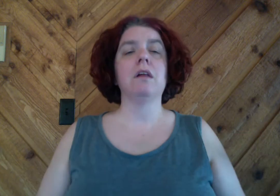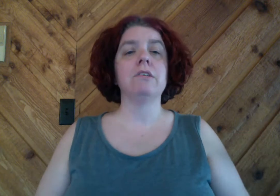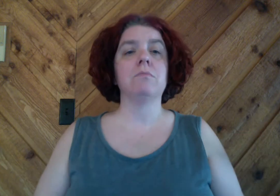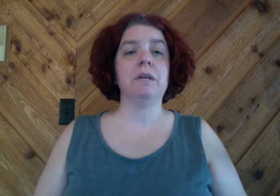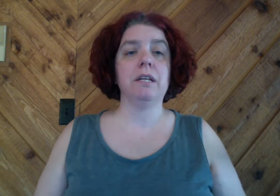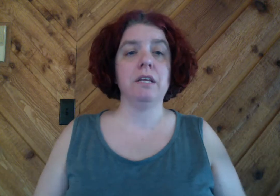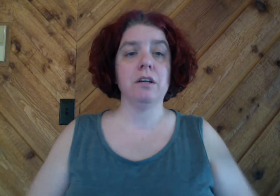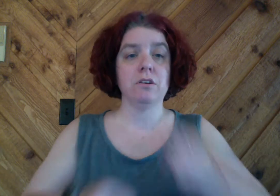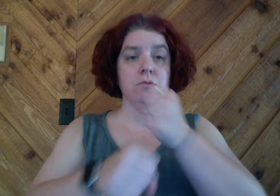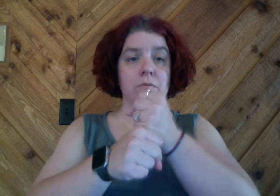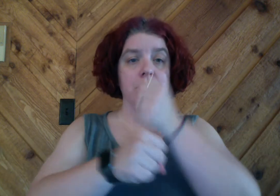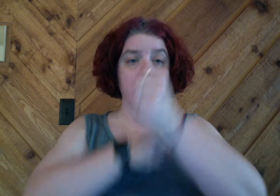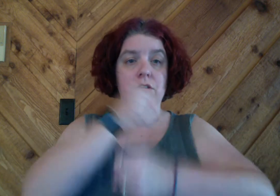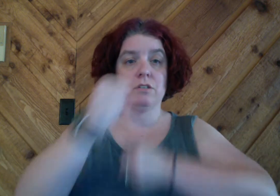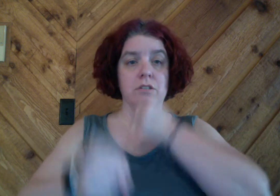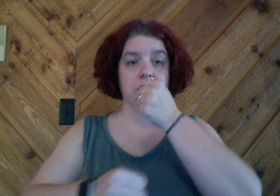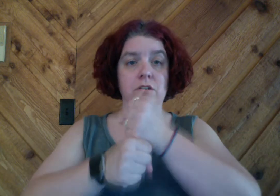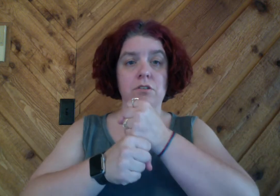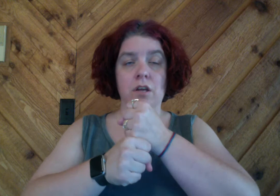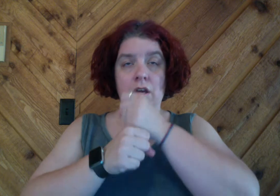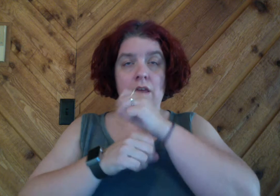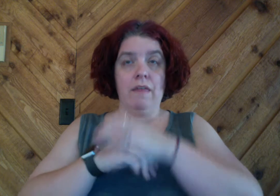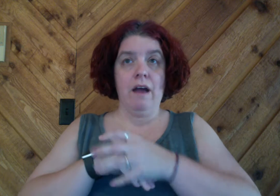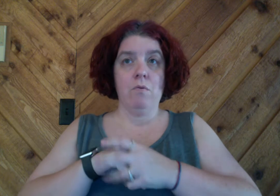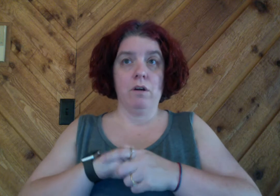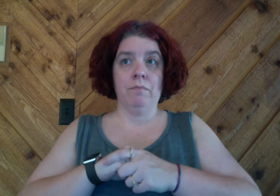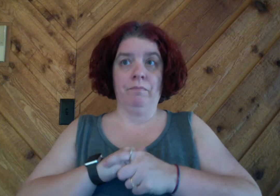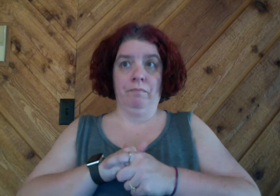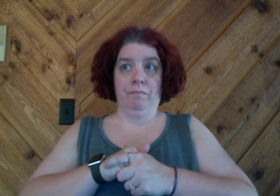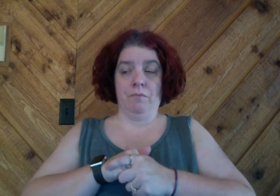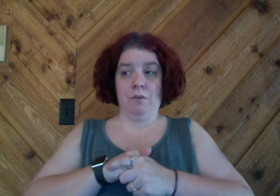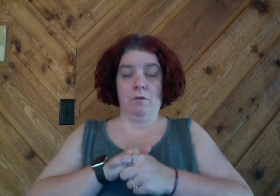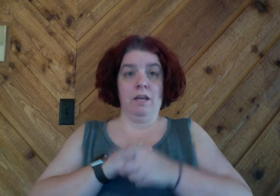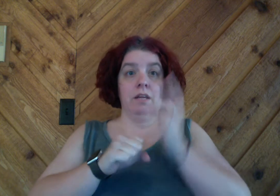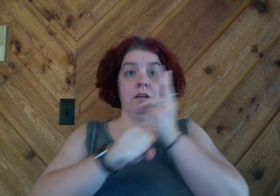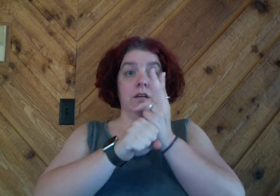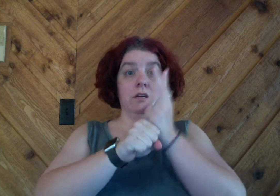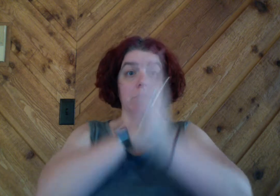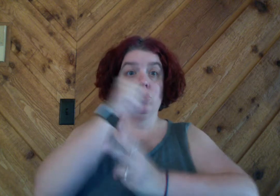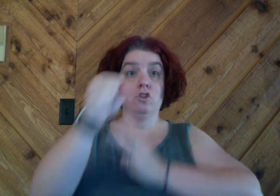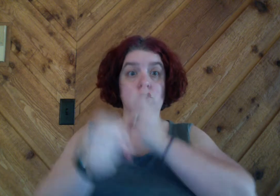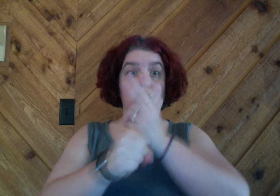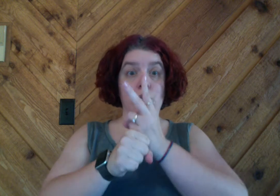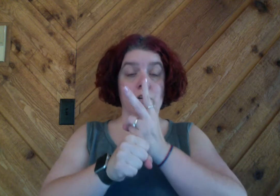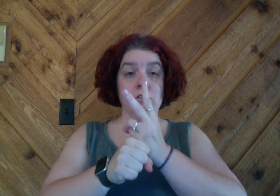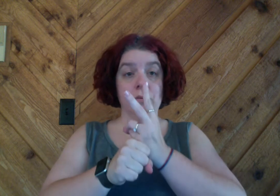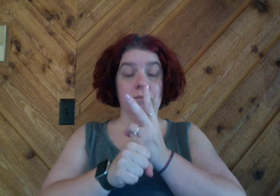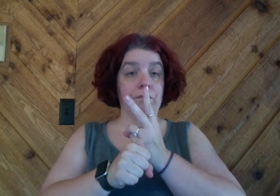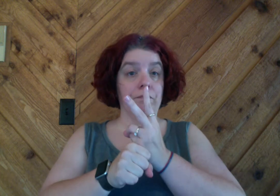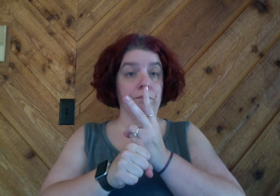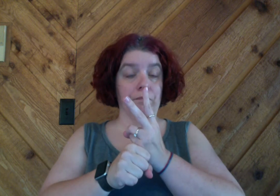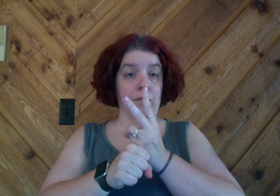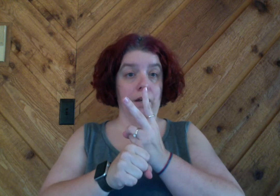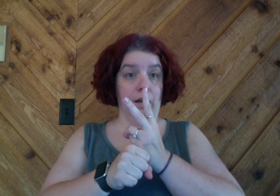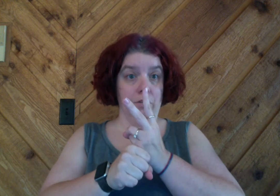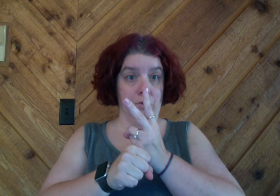one being years. We remember years is years. That one, so in 2 years, you